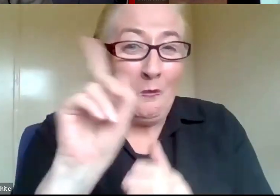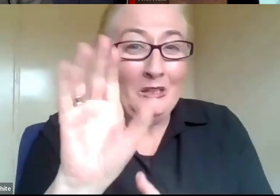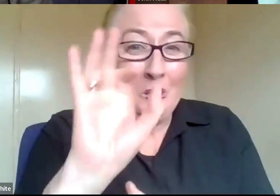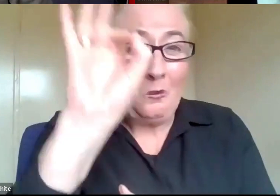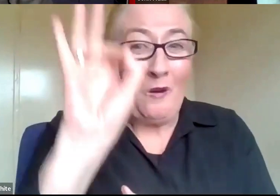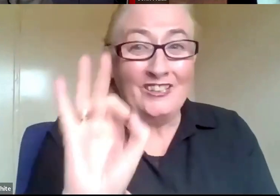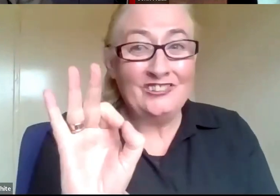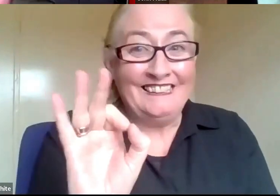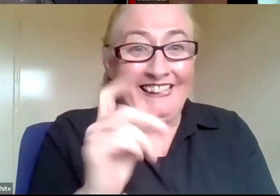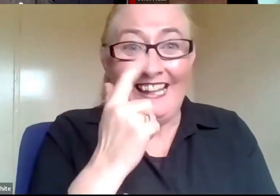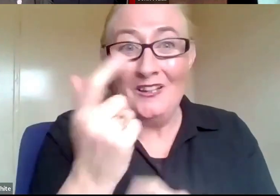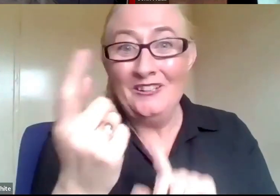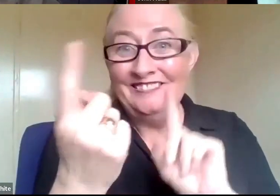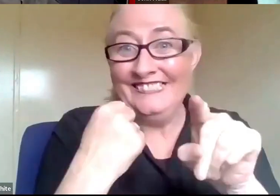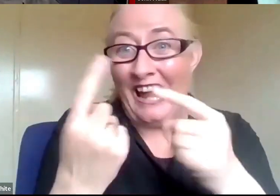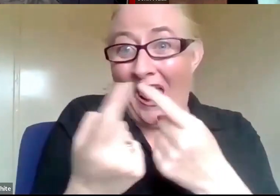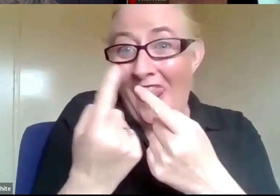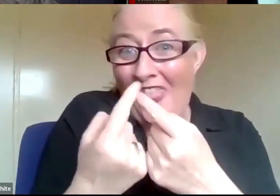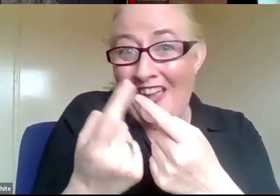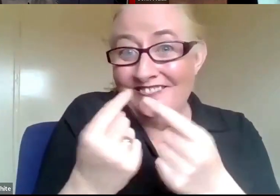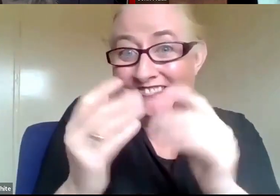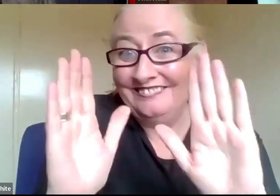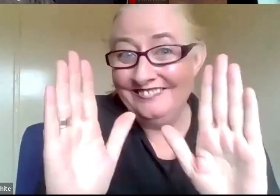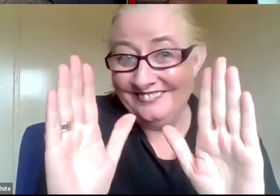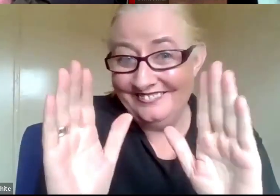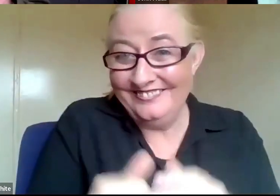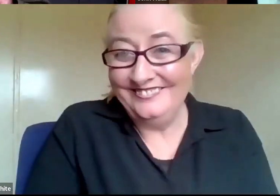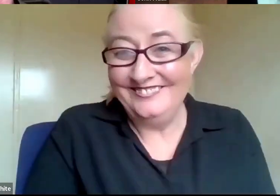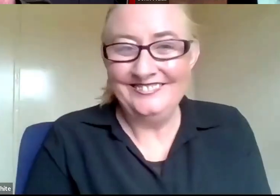go? Yeah.